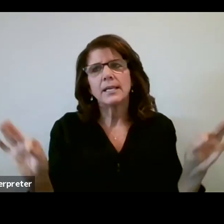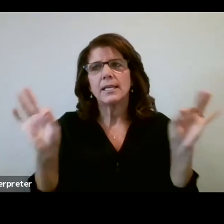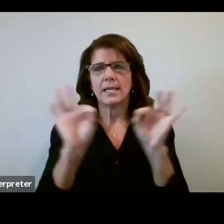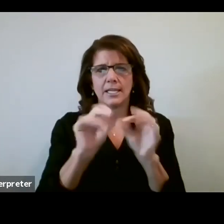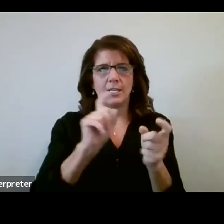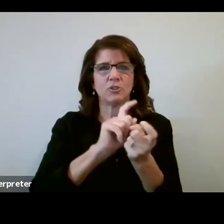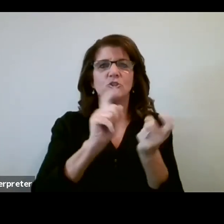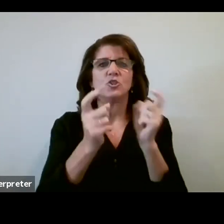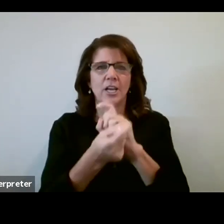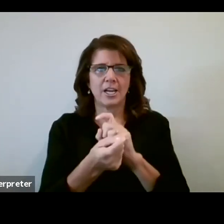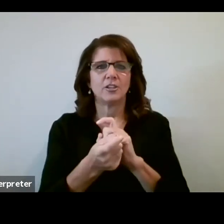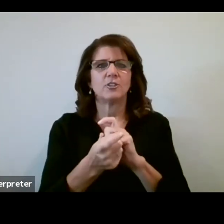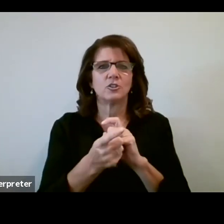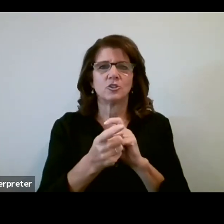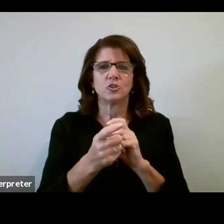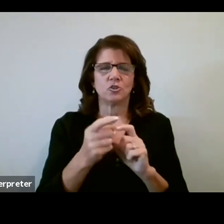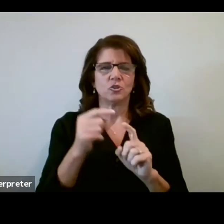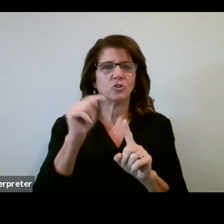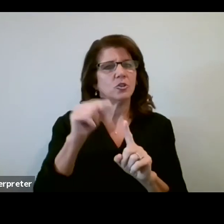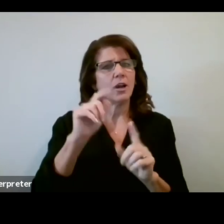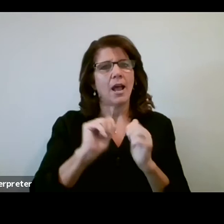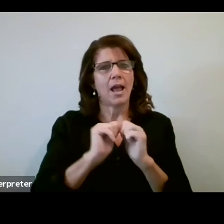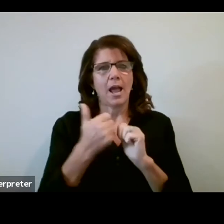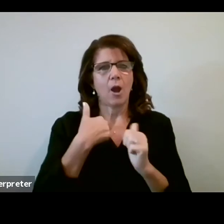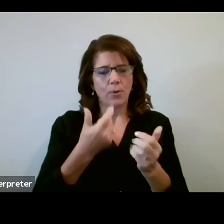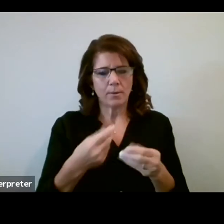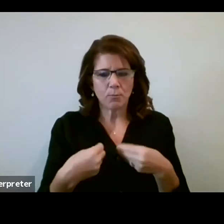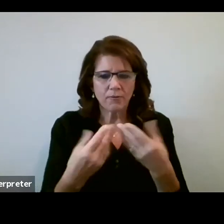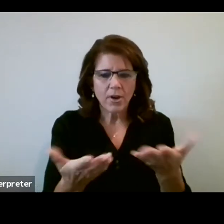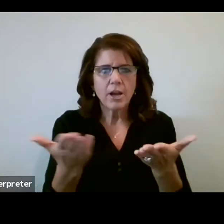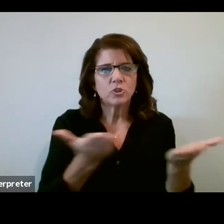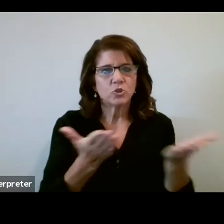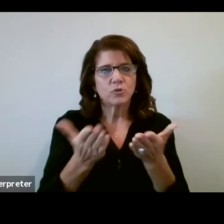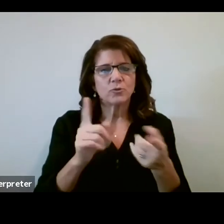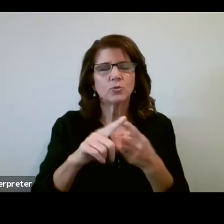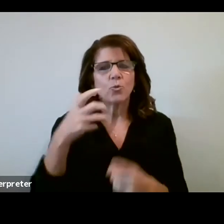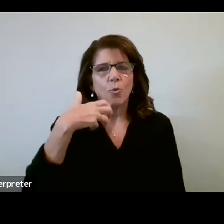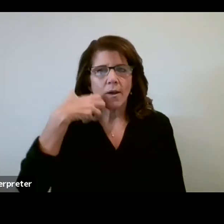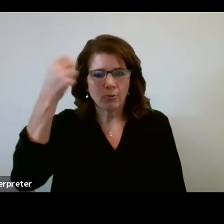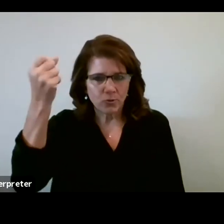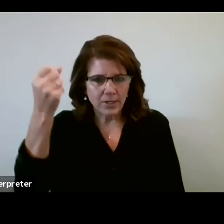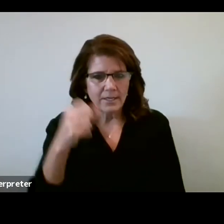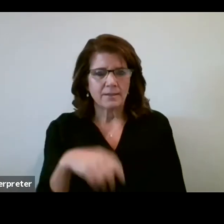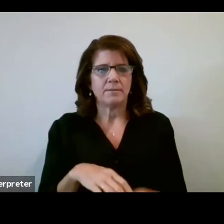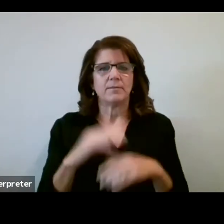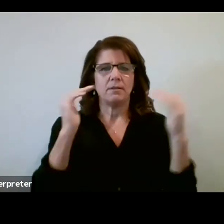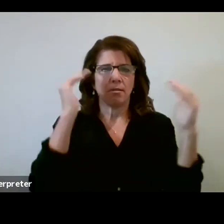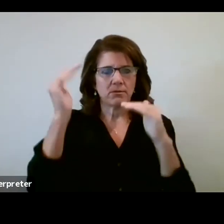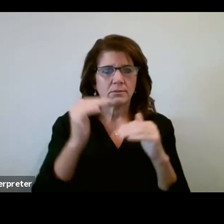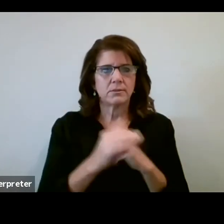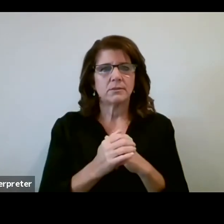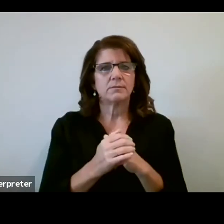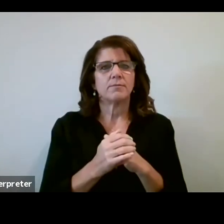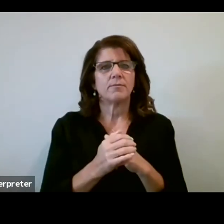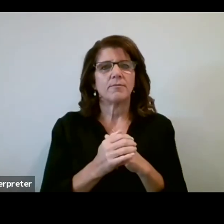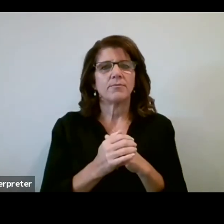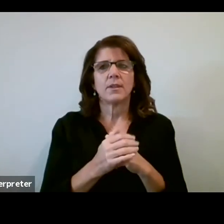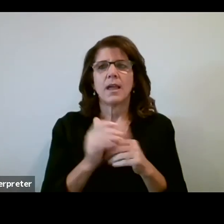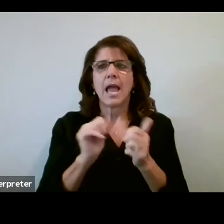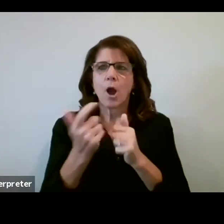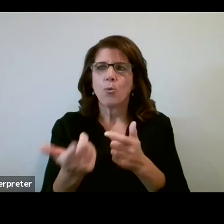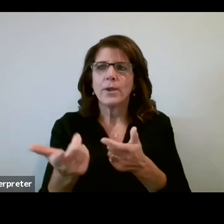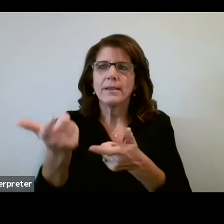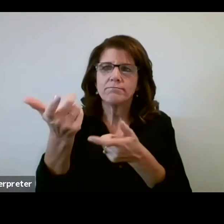change factor in how we deliver services to older adults and in engaging older